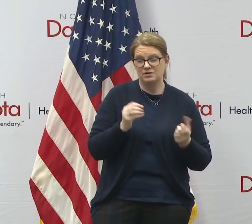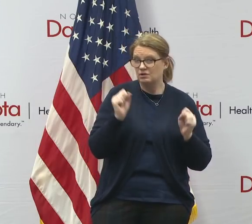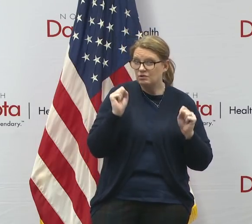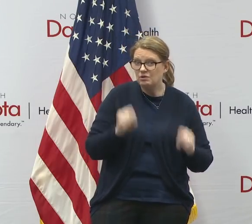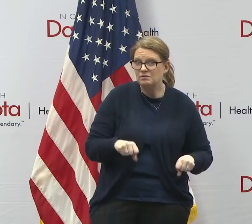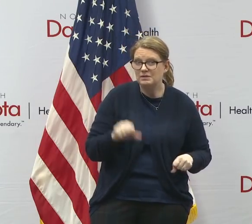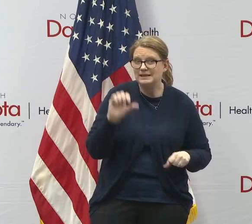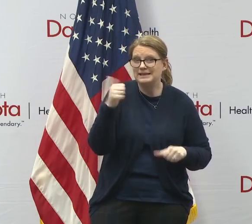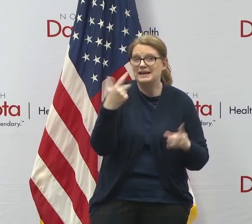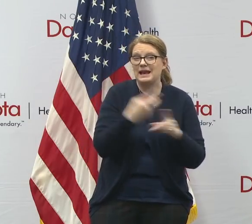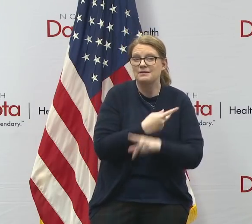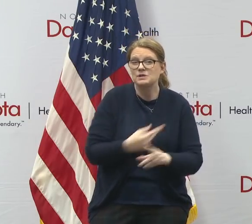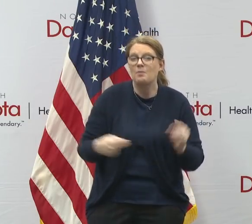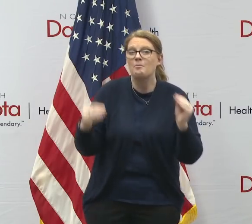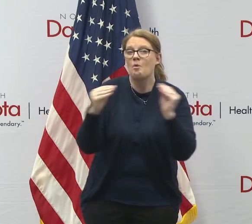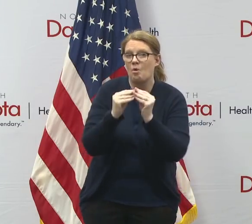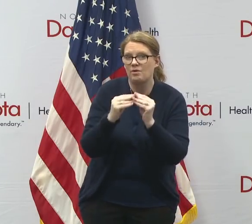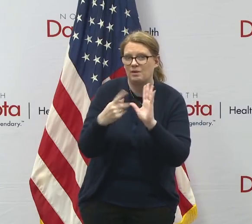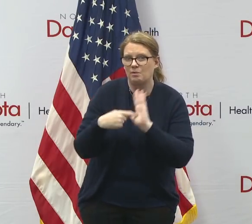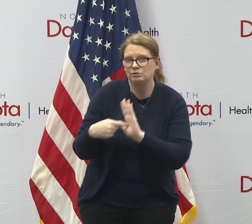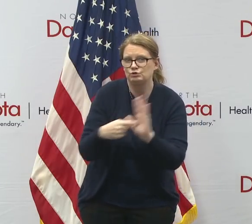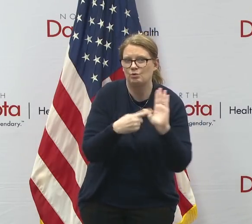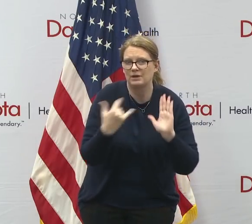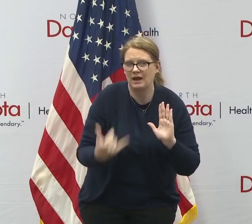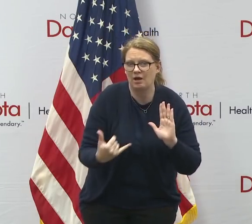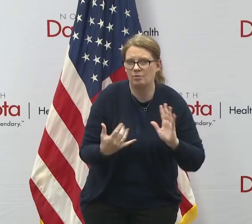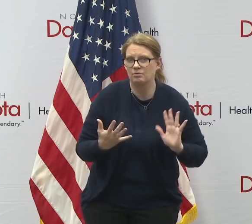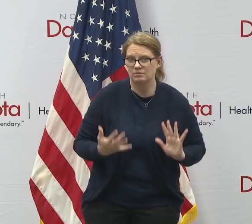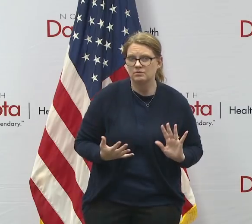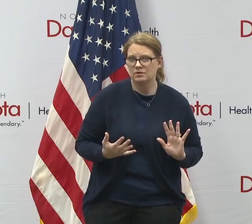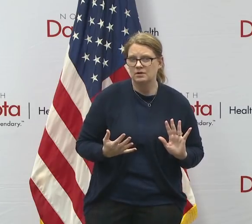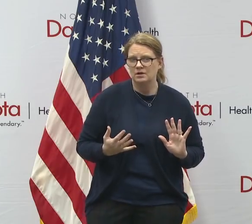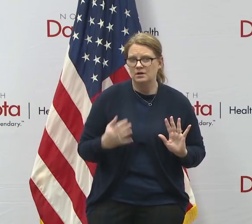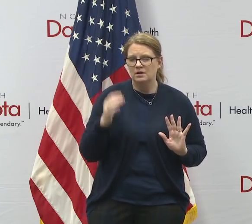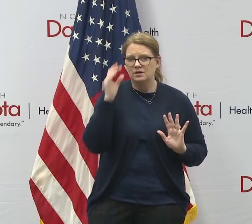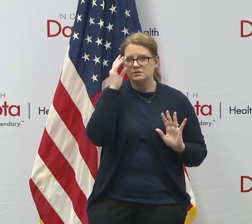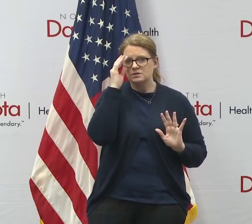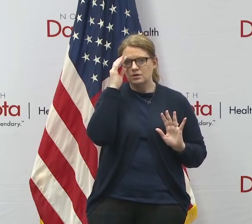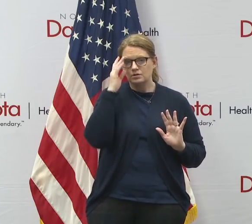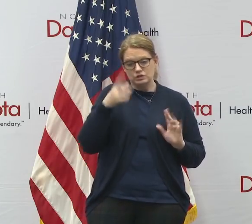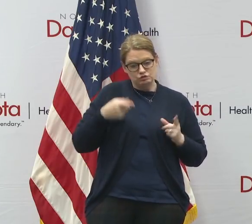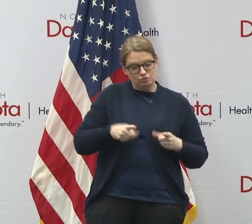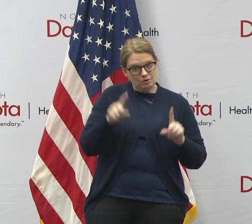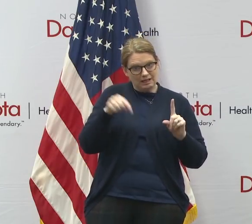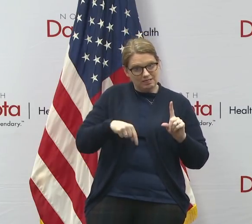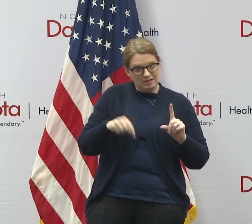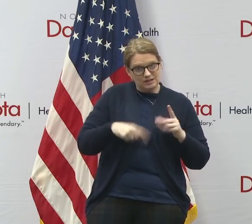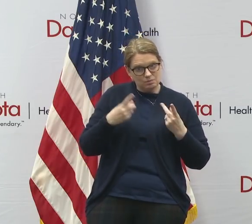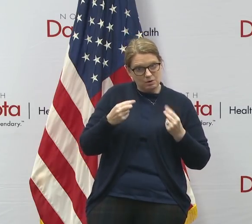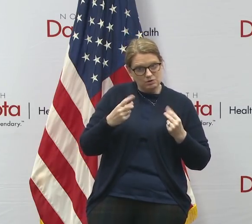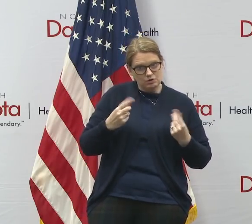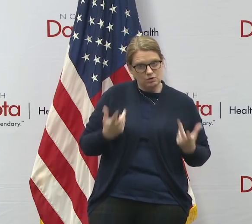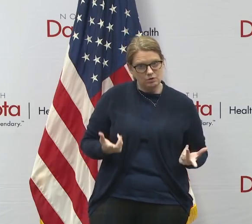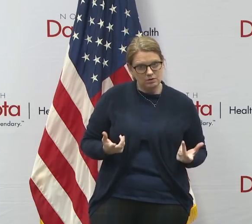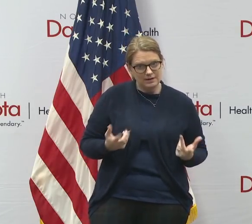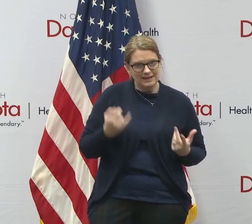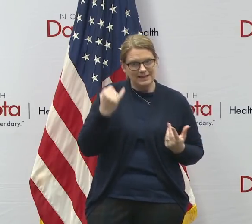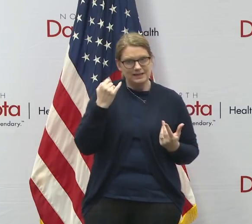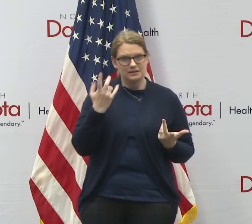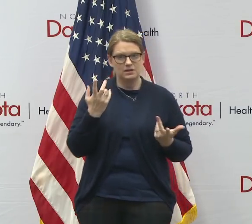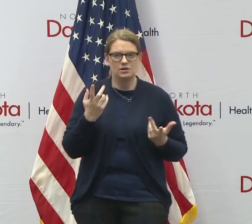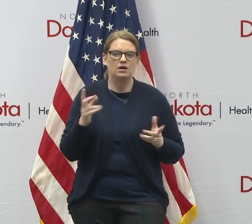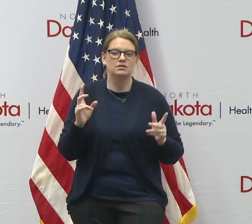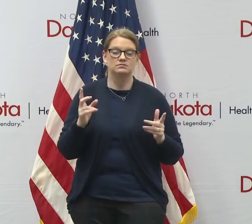we're showing in terms of positives. So the right way to act during this would be to assume that even if you quote, there's